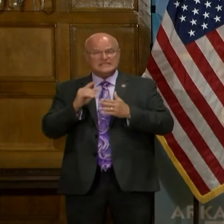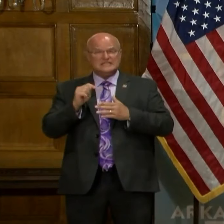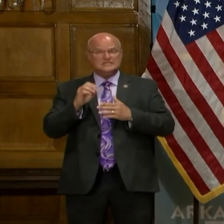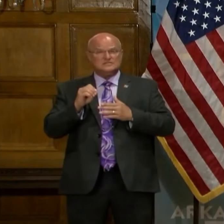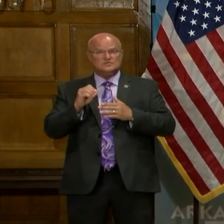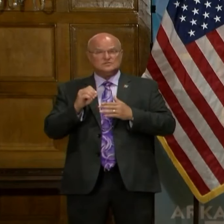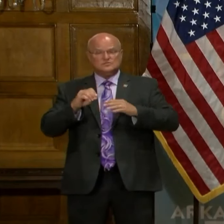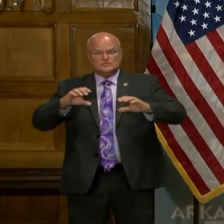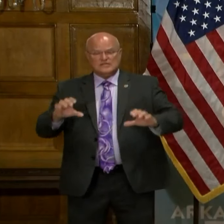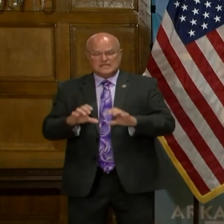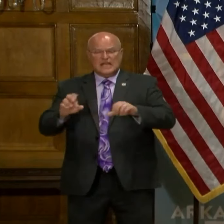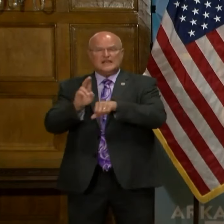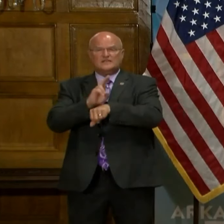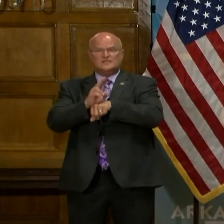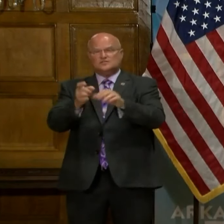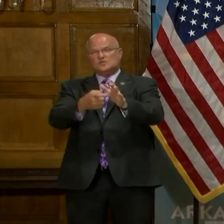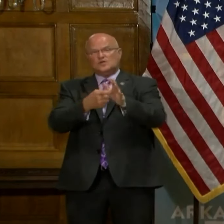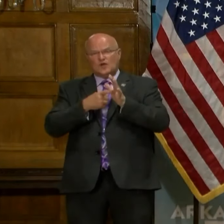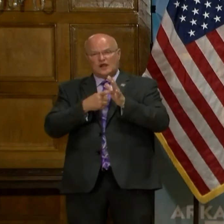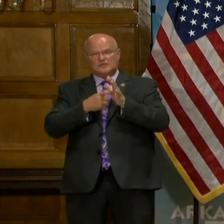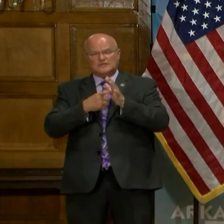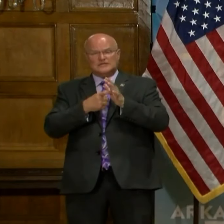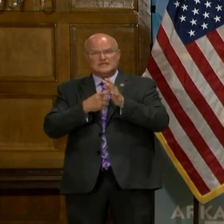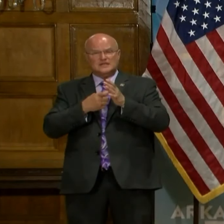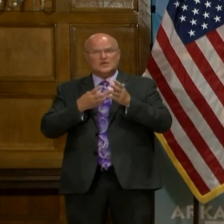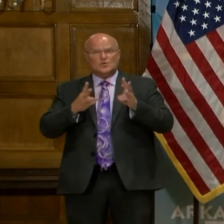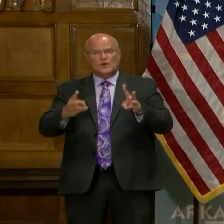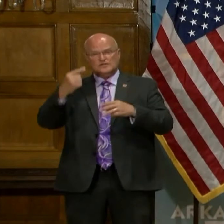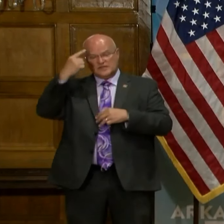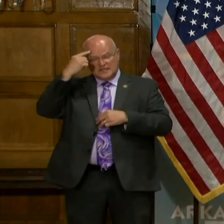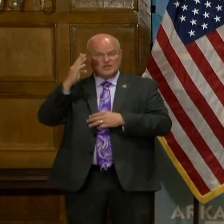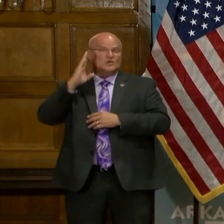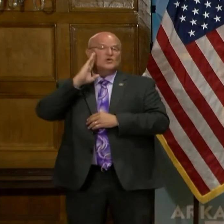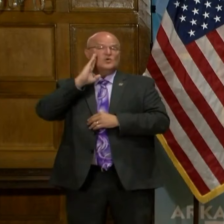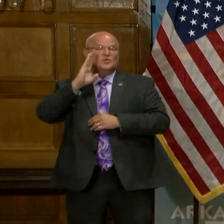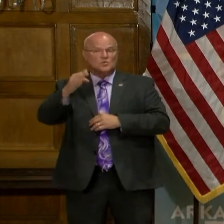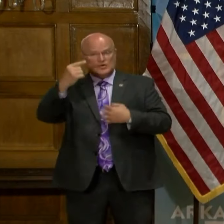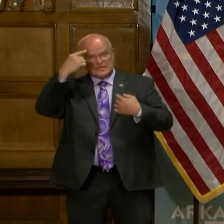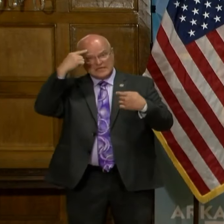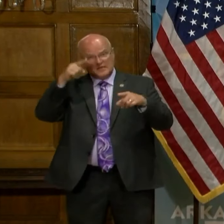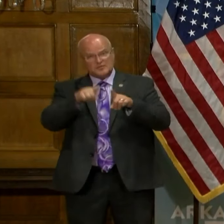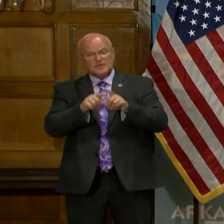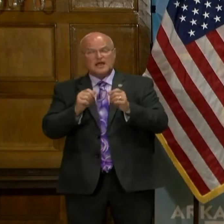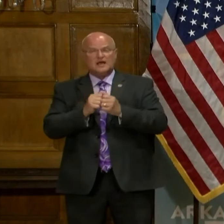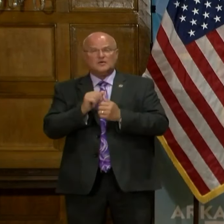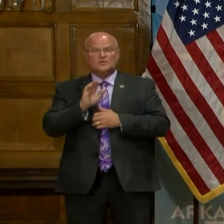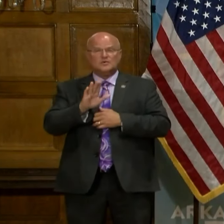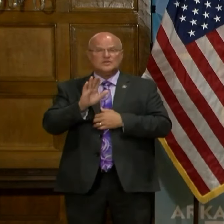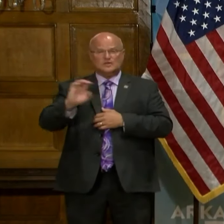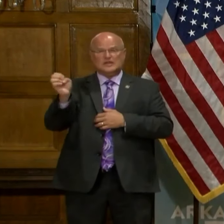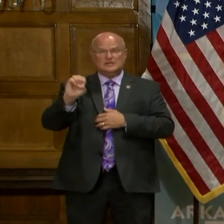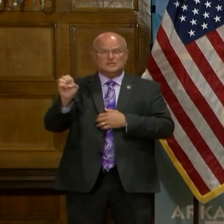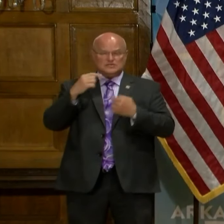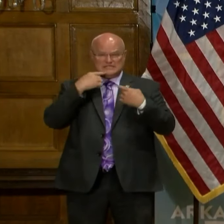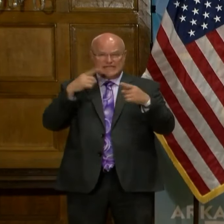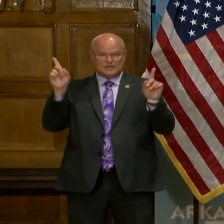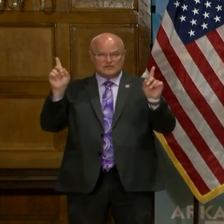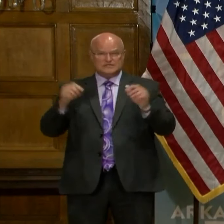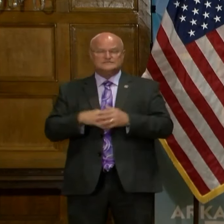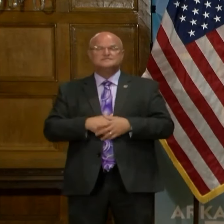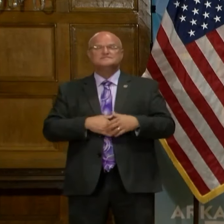to enact these requirements in a way that you think would comply with your emergency